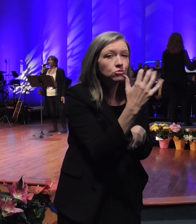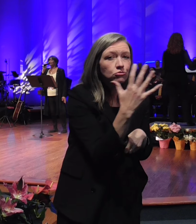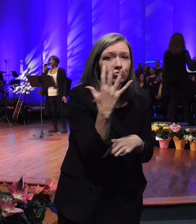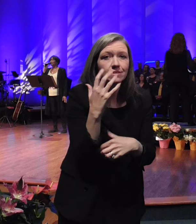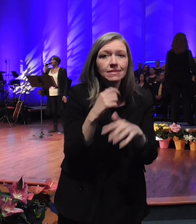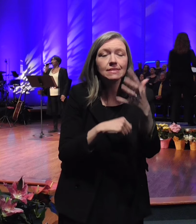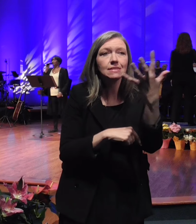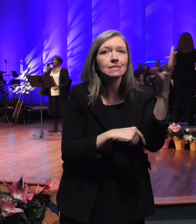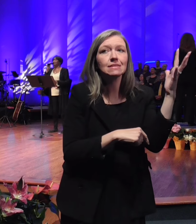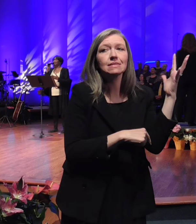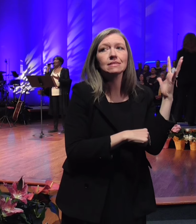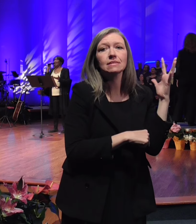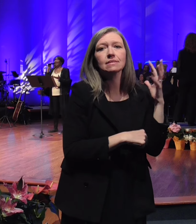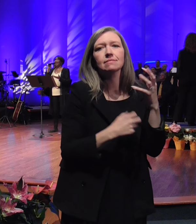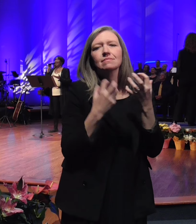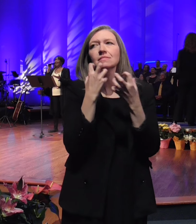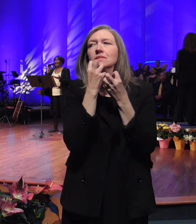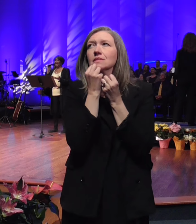trees, dear